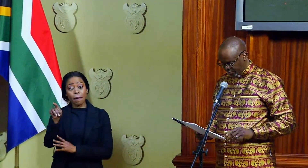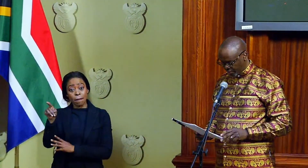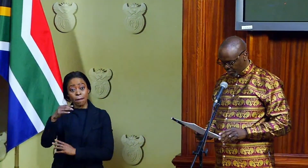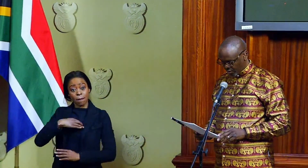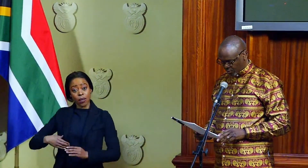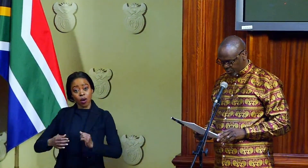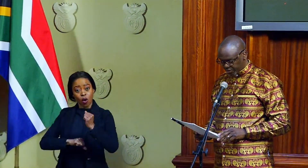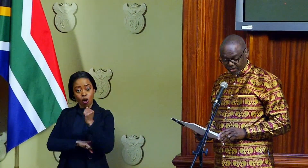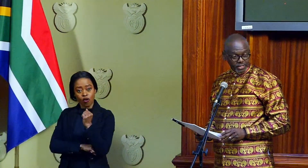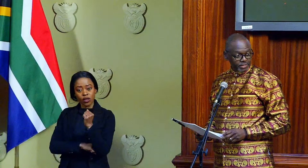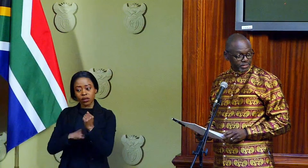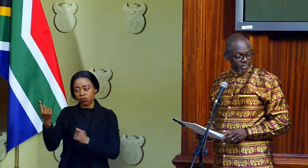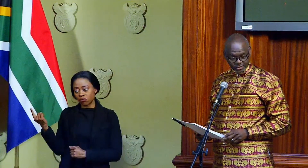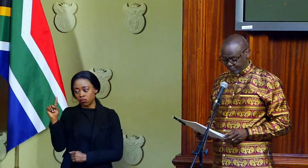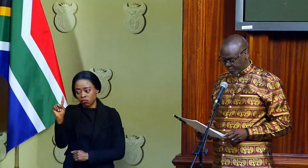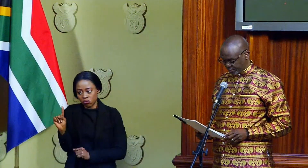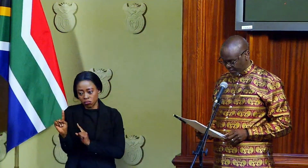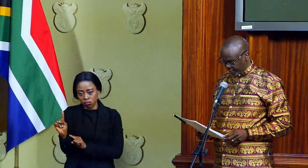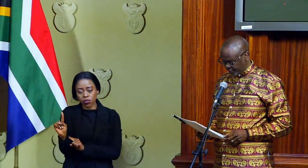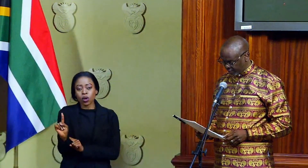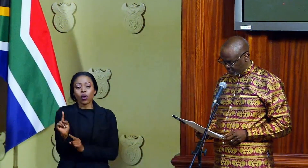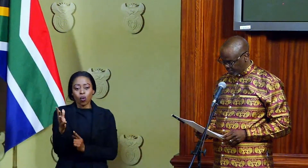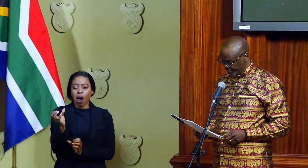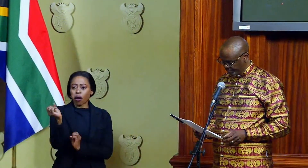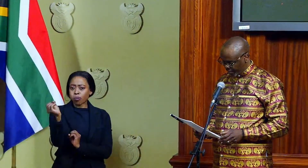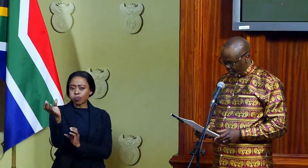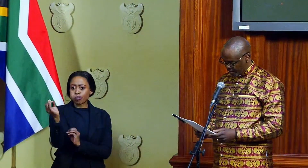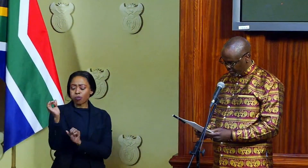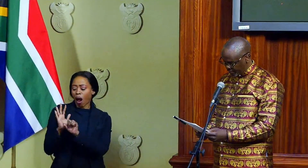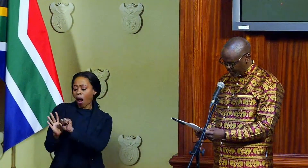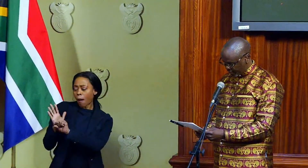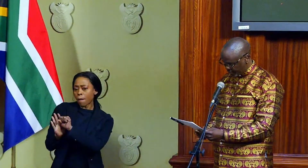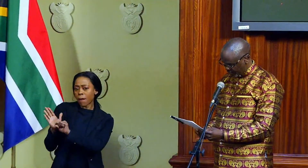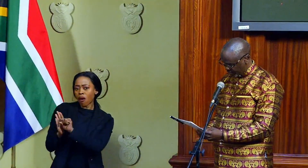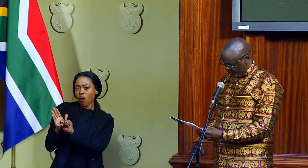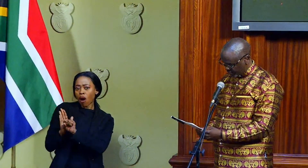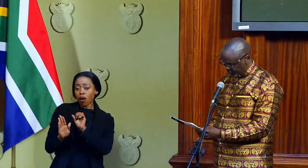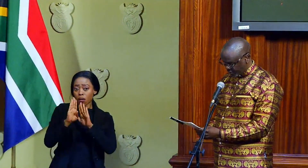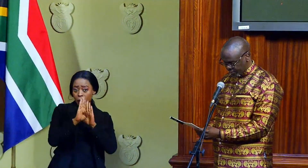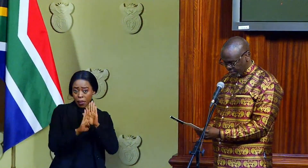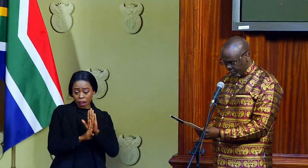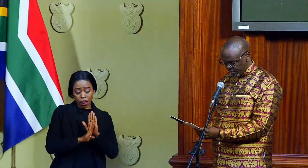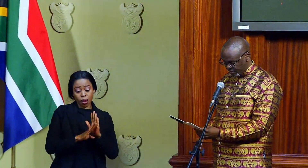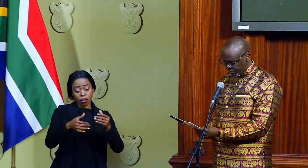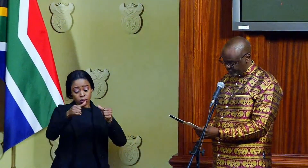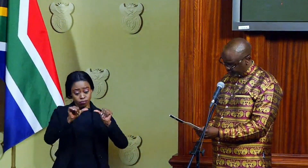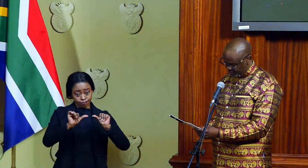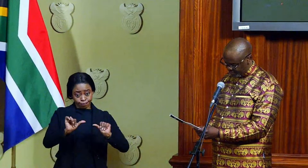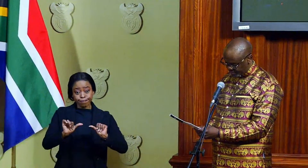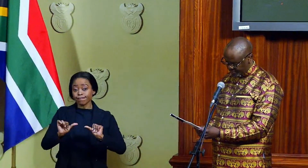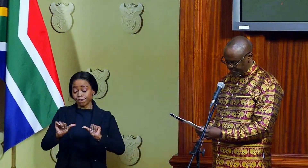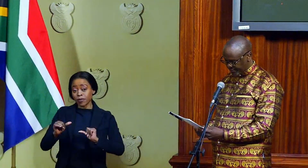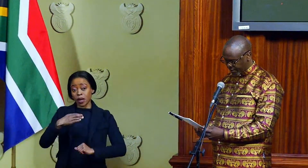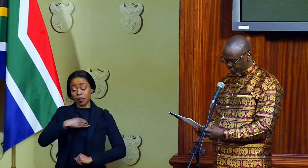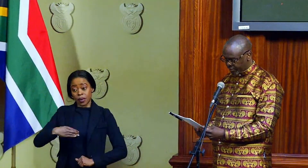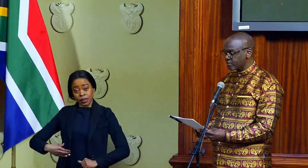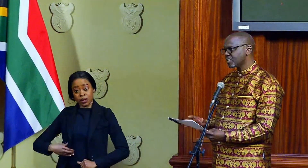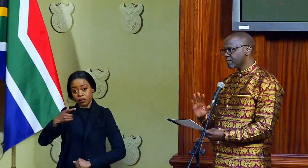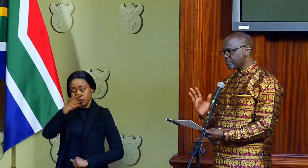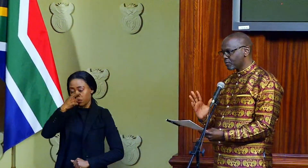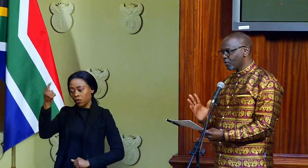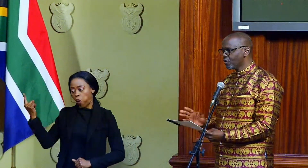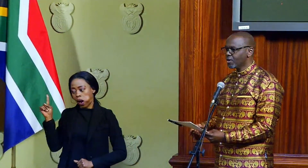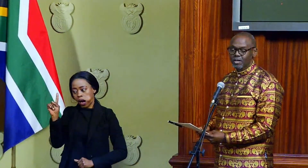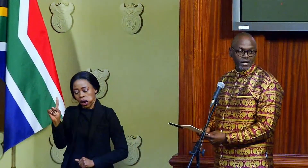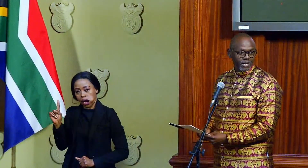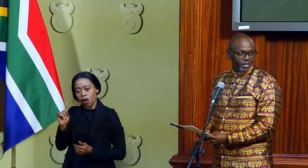5 minutes will share the executive perspective on the bill, and then invite the president for his allocated 15 minutes address,